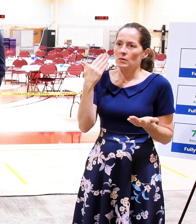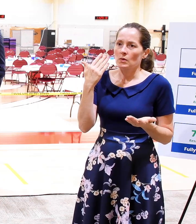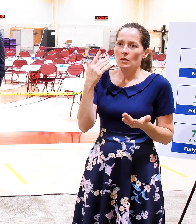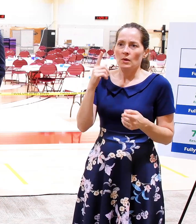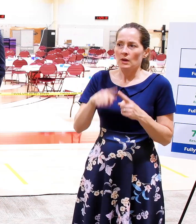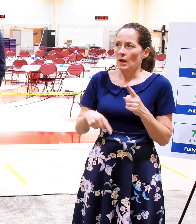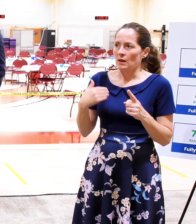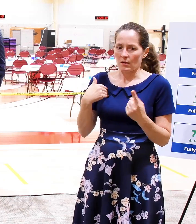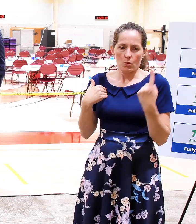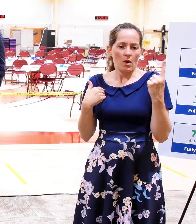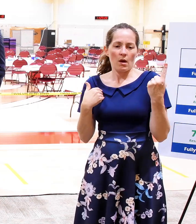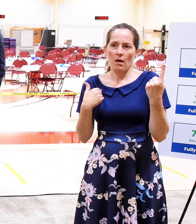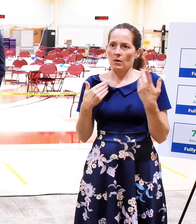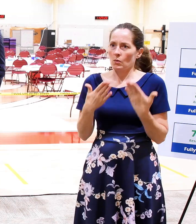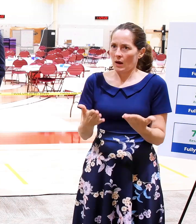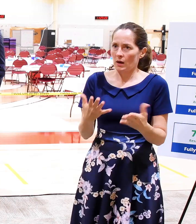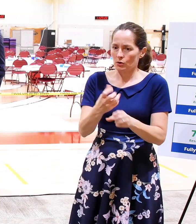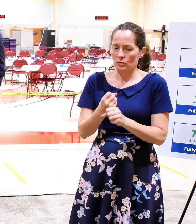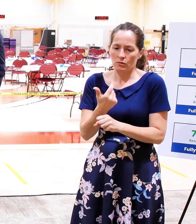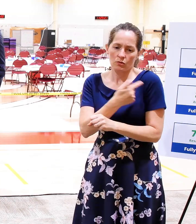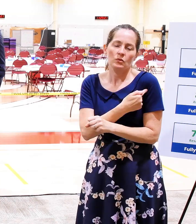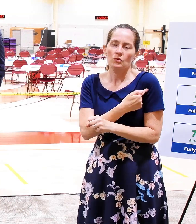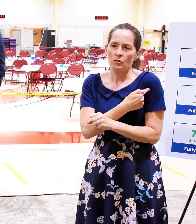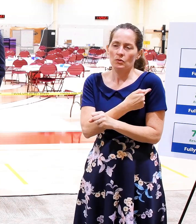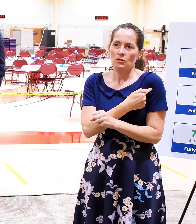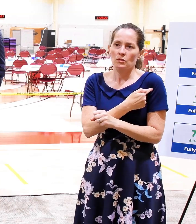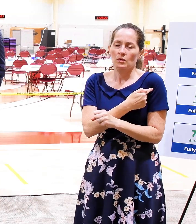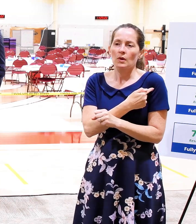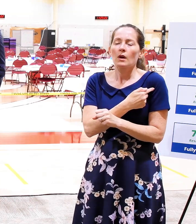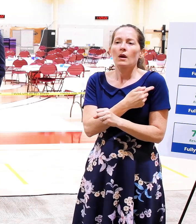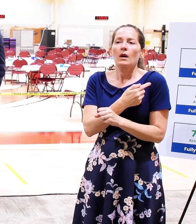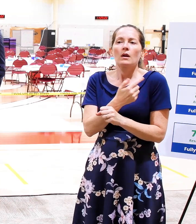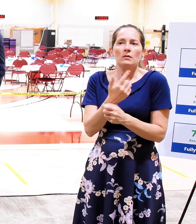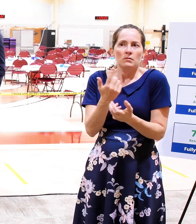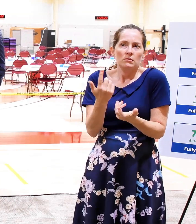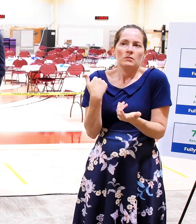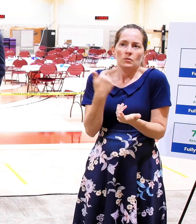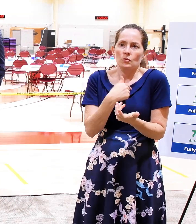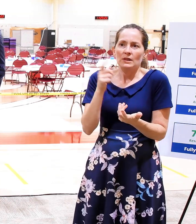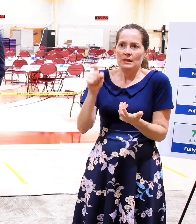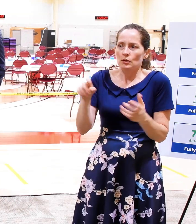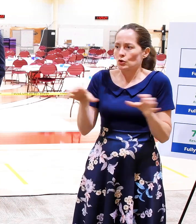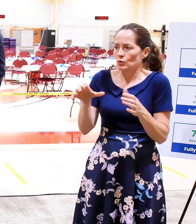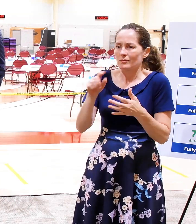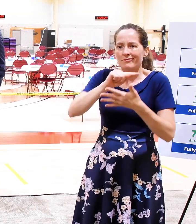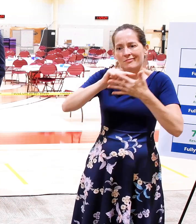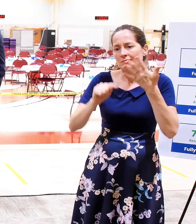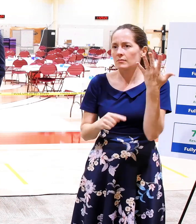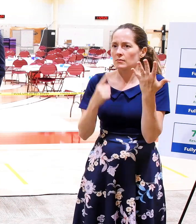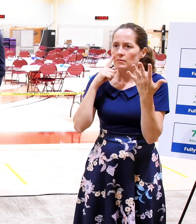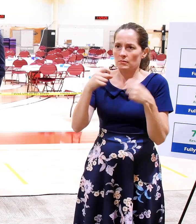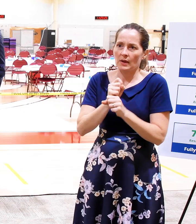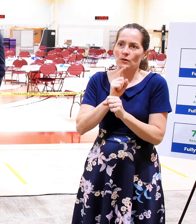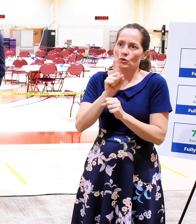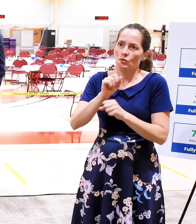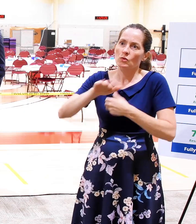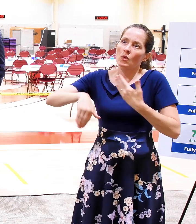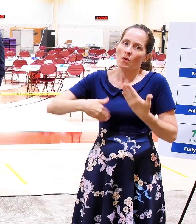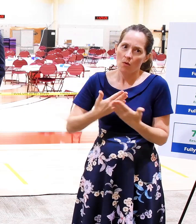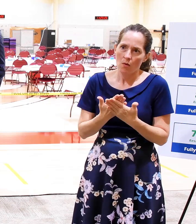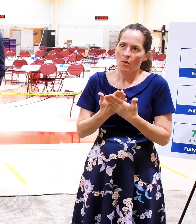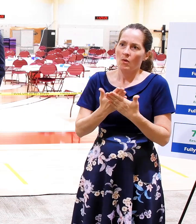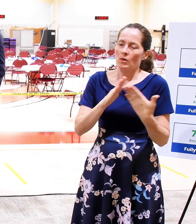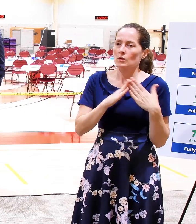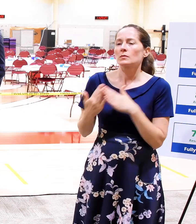those is keeping our teachers and staff members safe by encouraging the use of vaccinations. And I'm very pleased as superintendent of